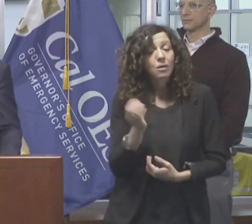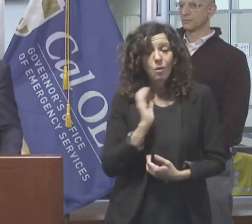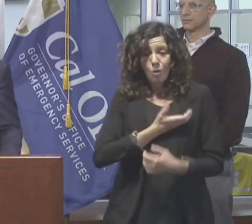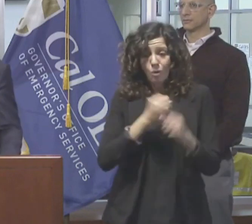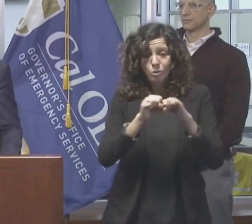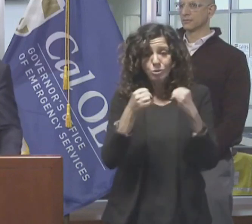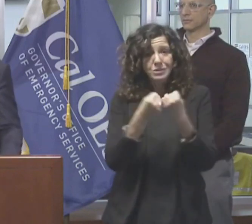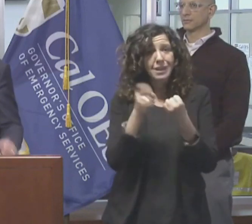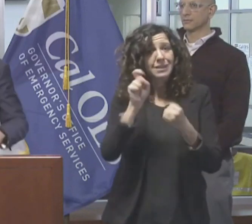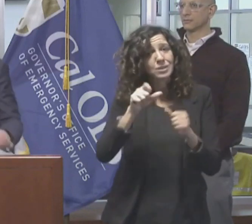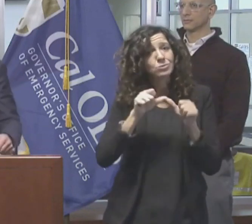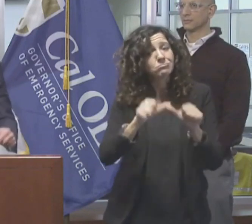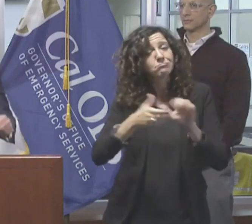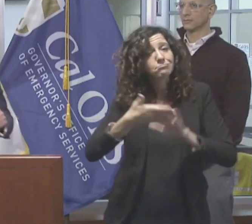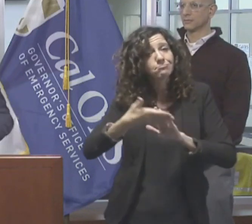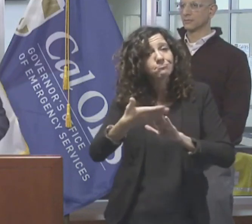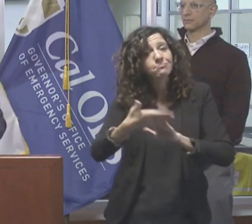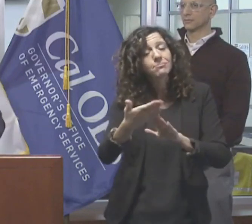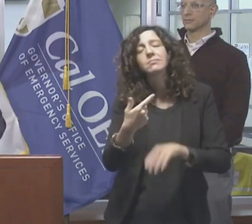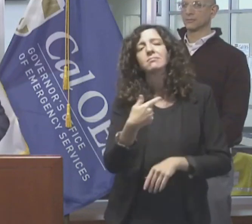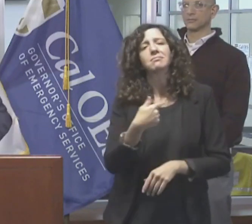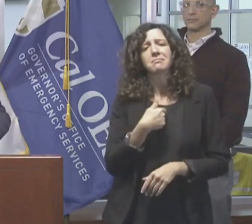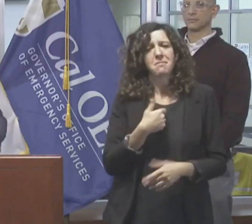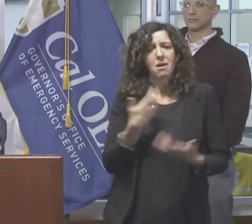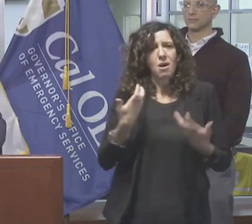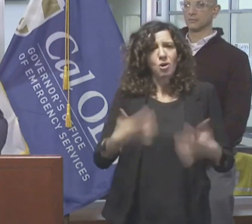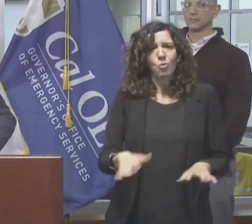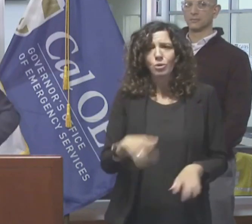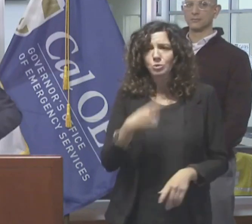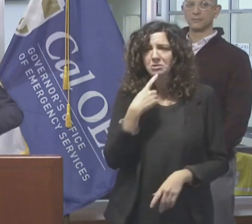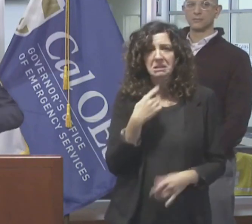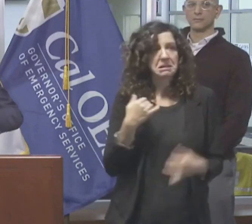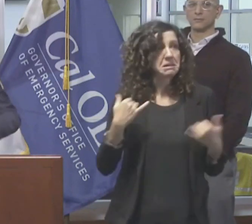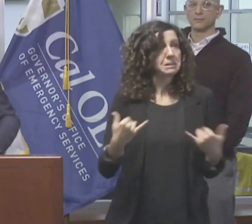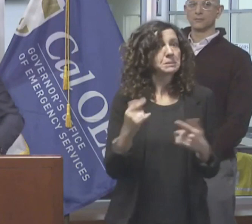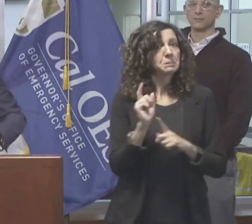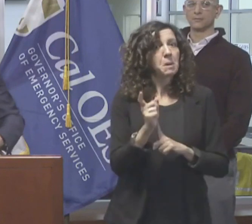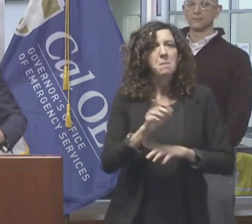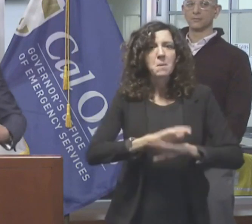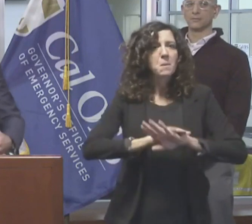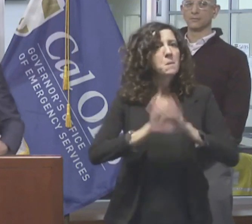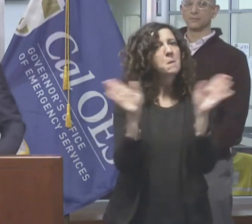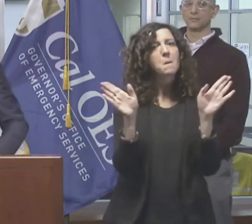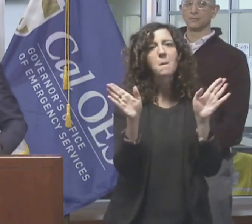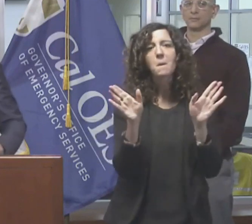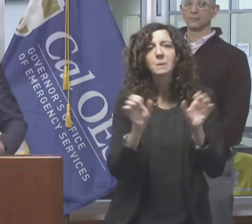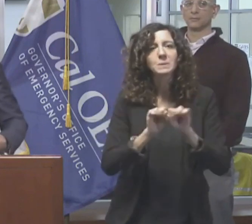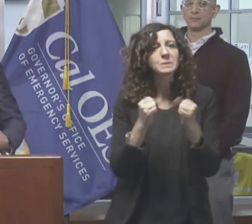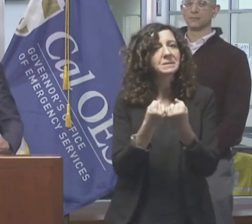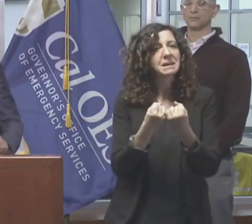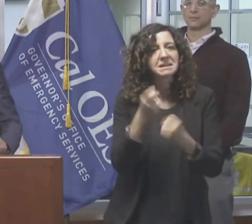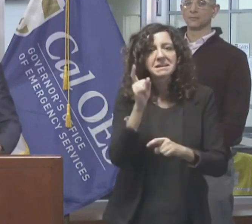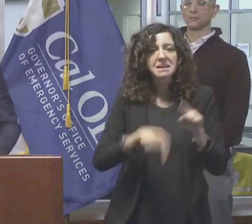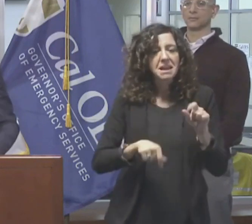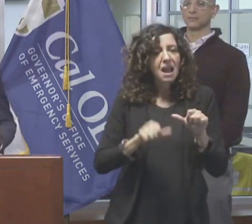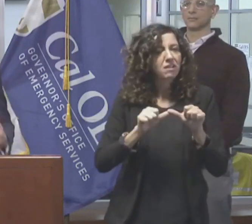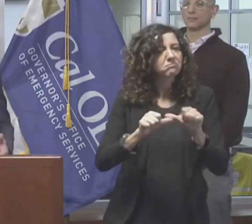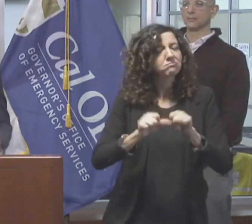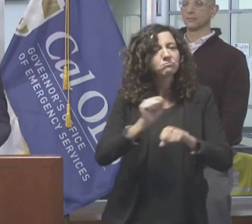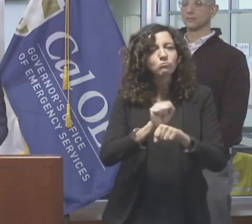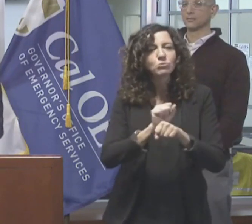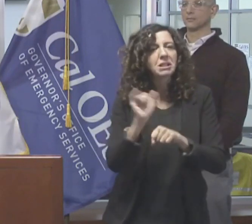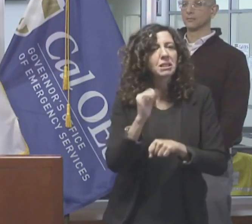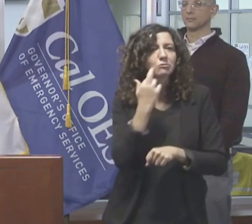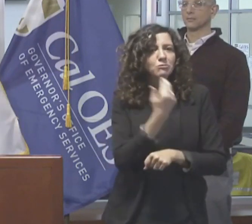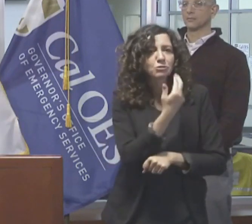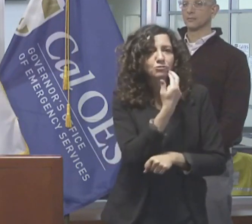society. I'm not willing to submit that in this moment we can't have cohorts of society being productive, just in a